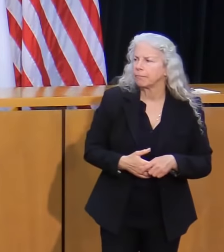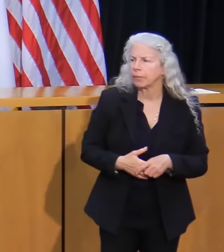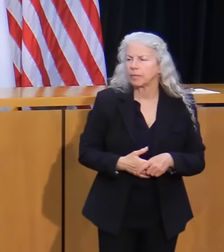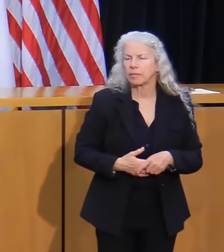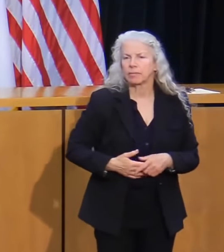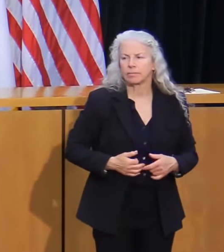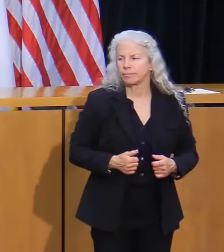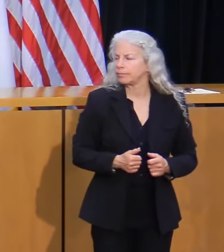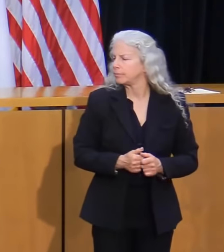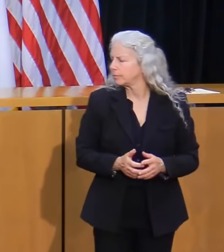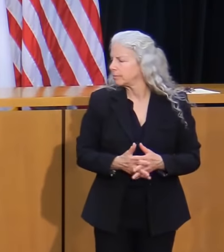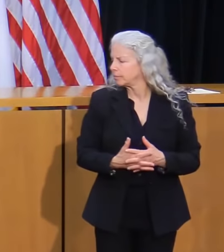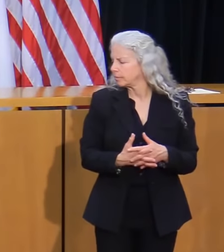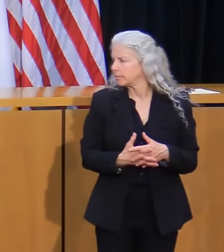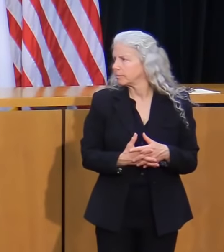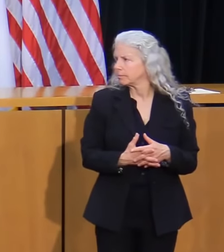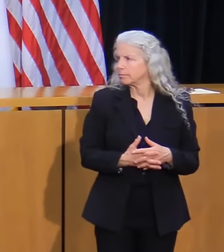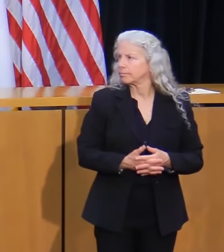So